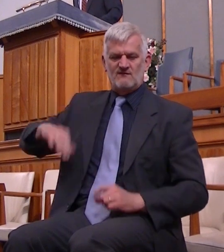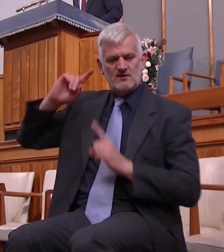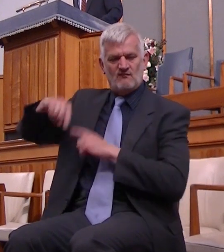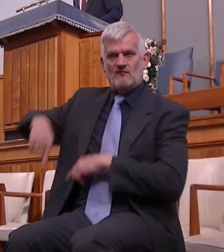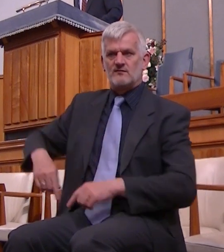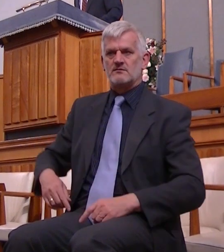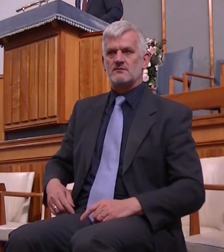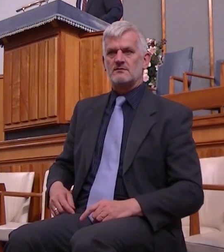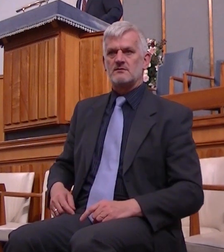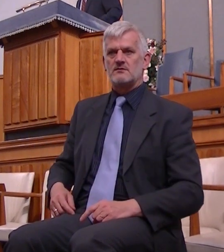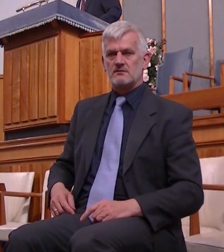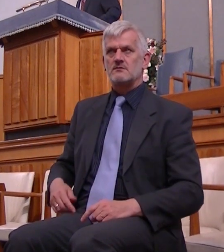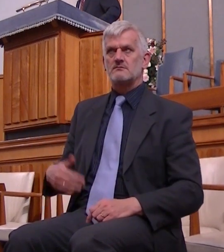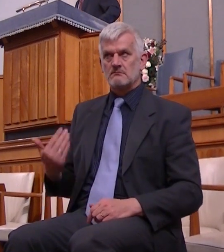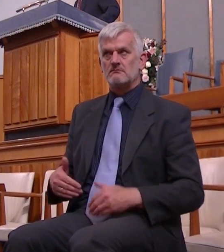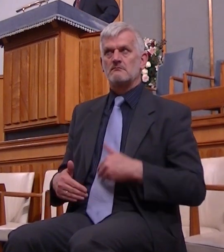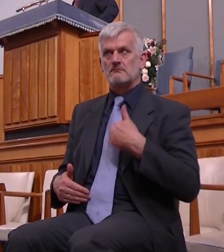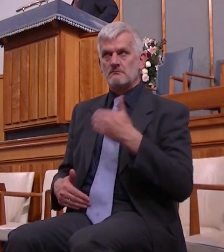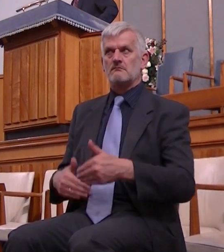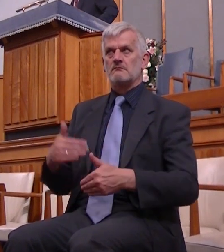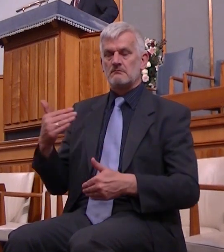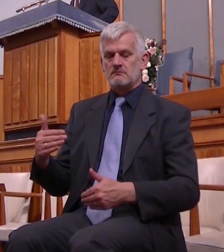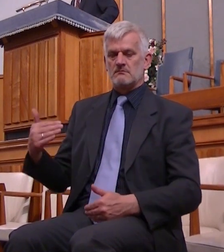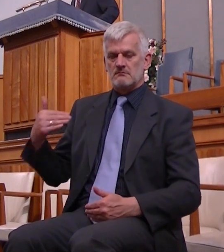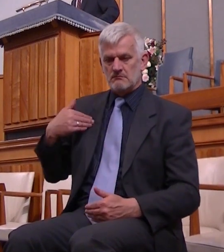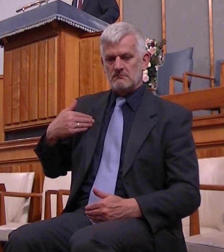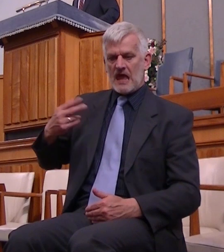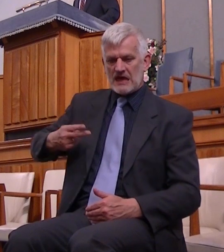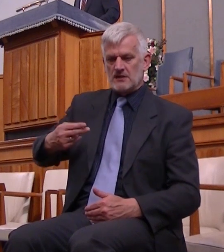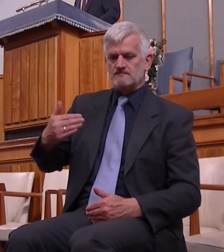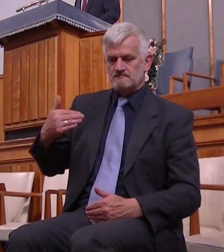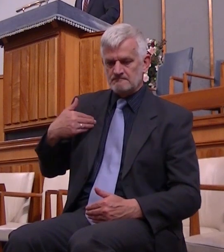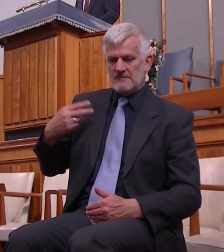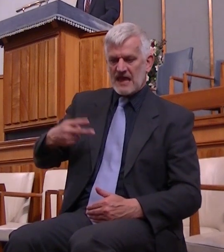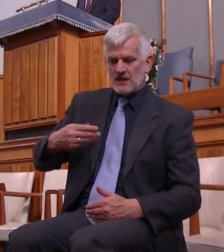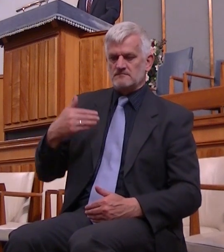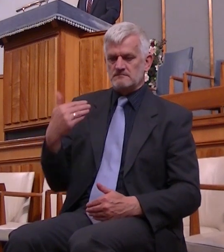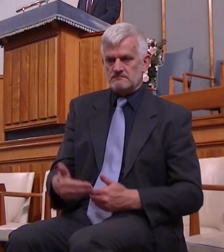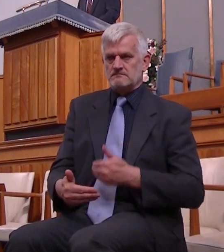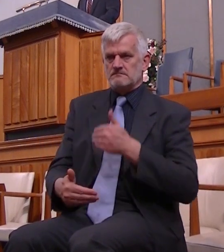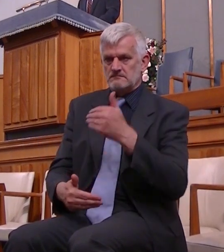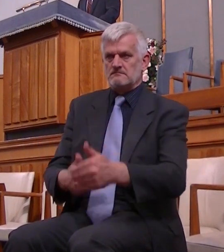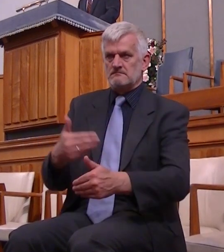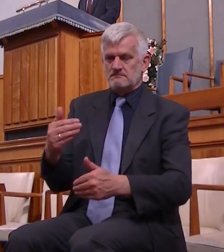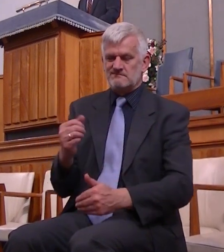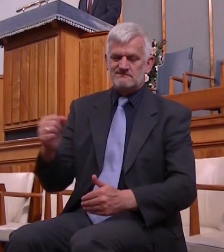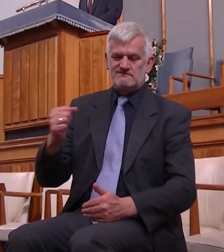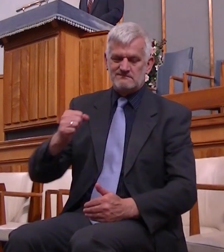have passed? How many mercies? How much kindness? How much patience? God knows all about you,